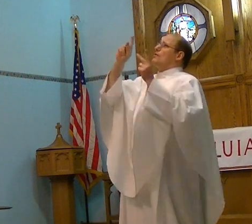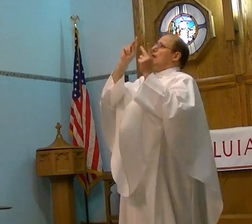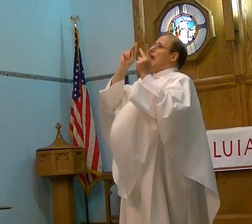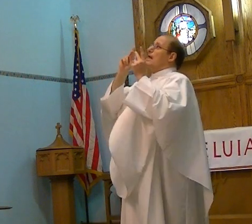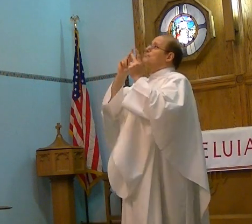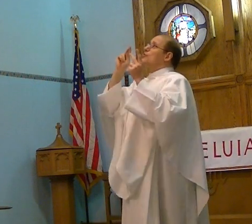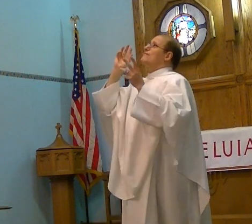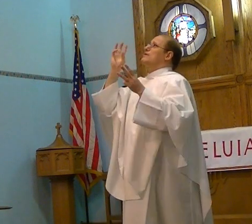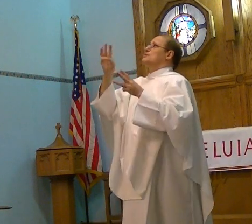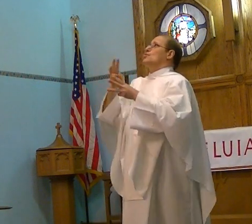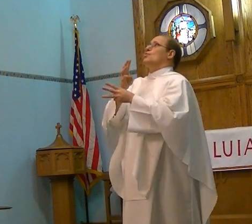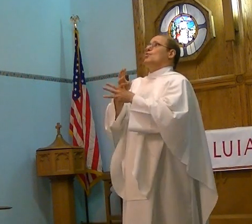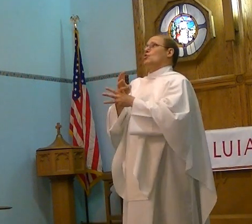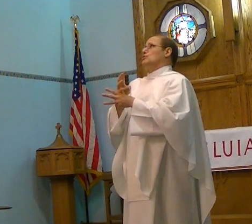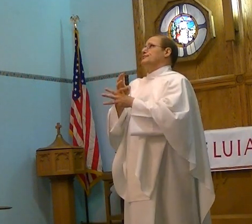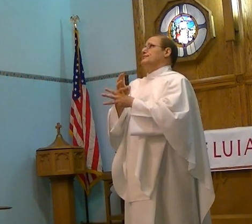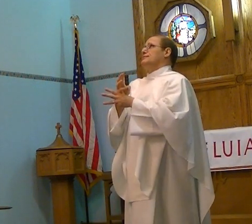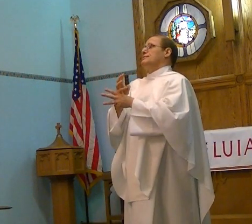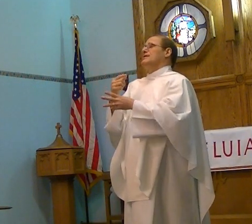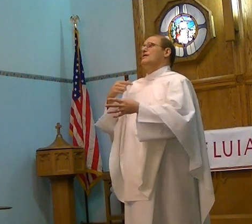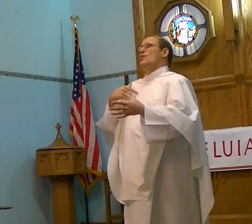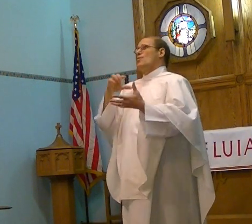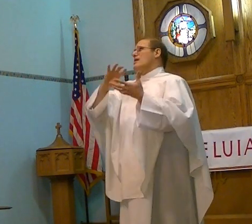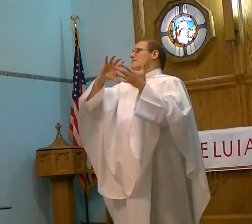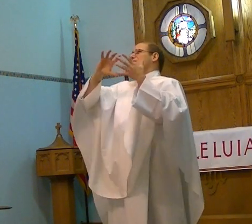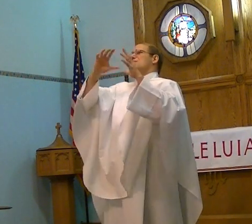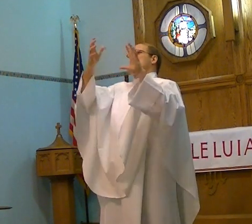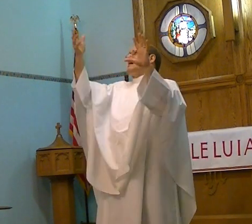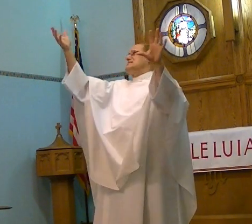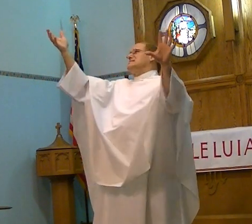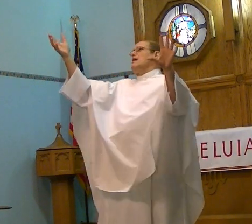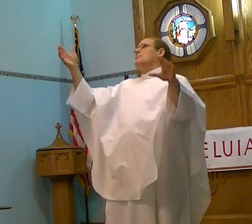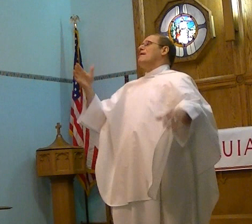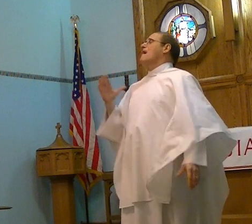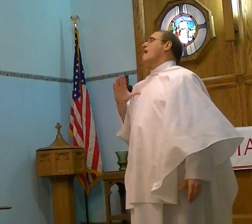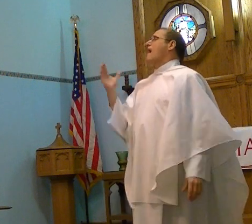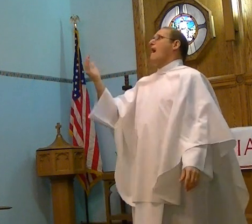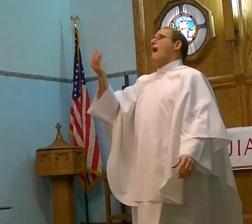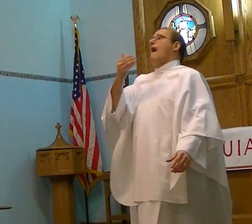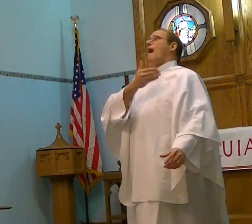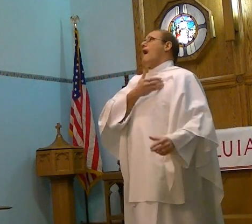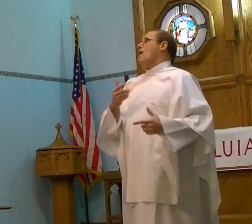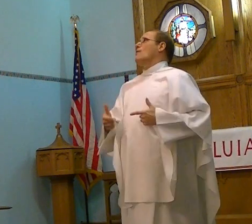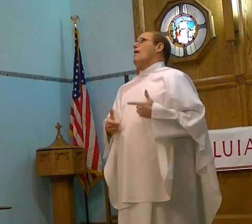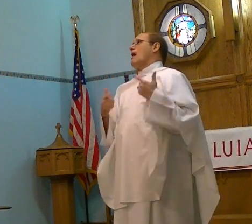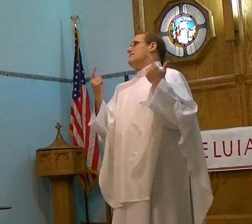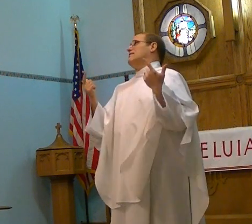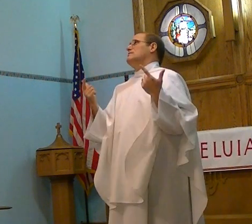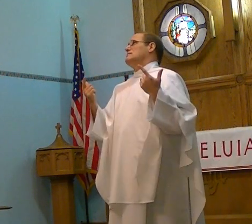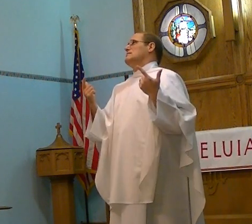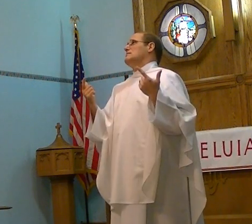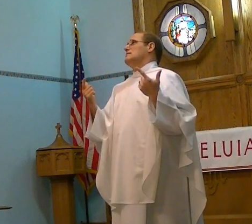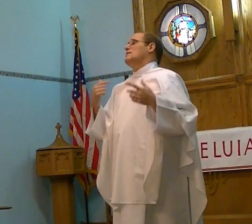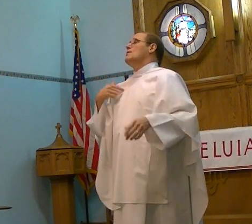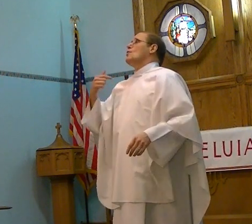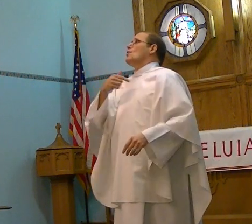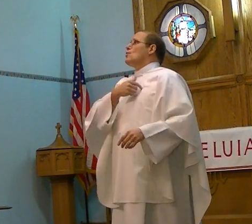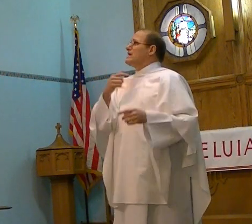and perfect world. We have messed up our life. We